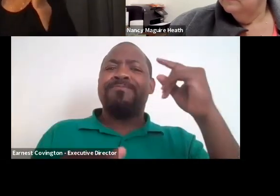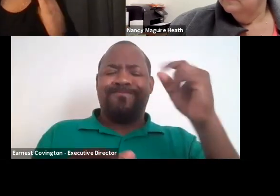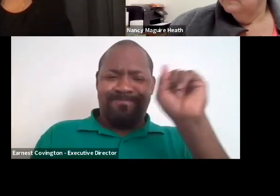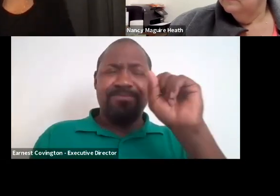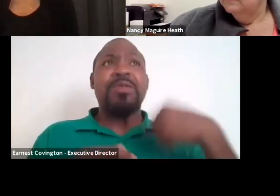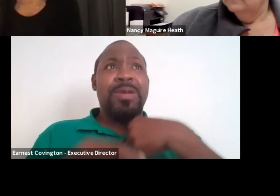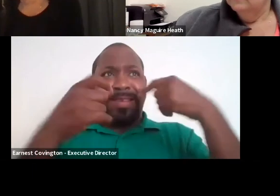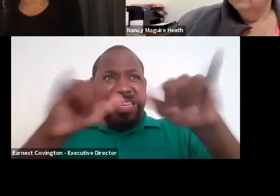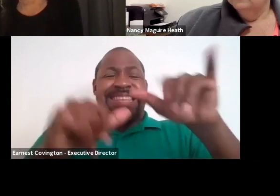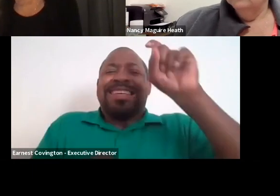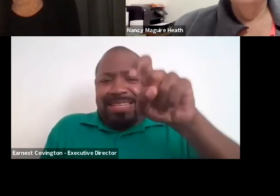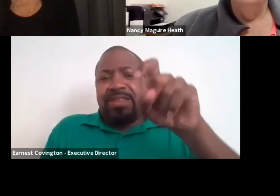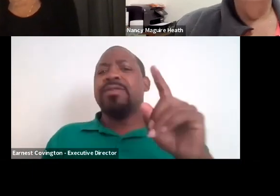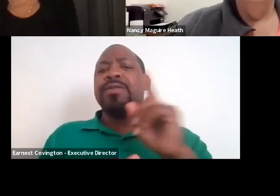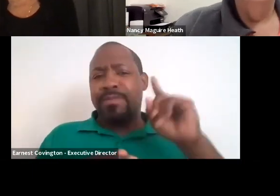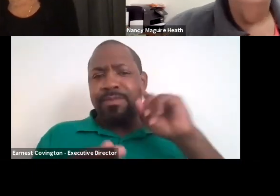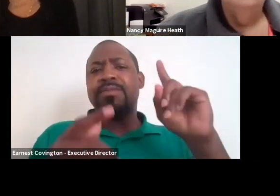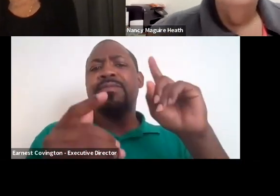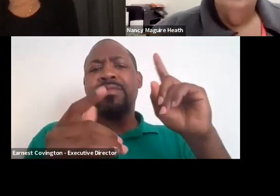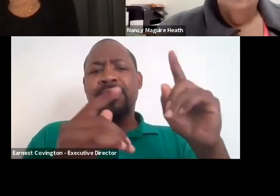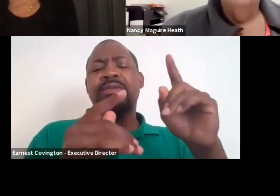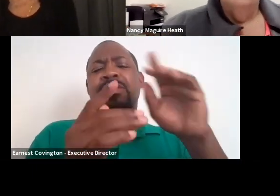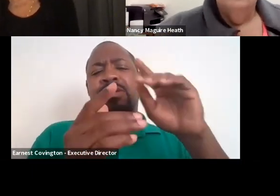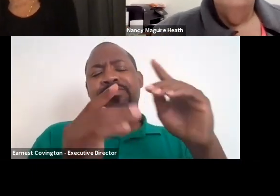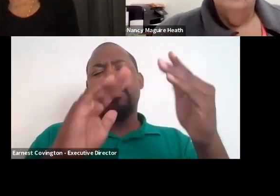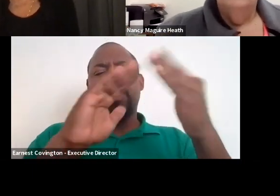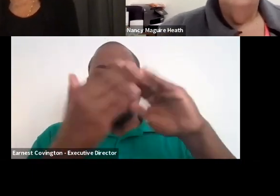also we still need